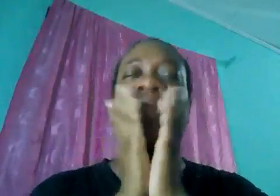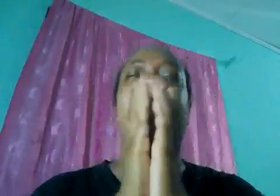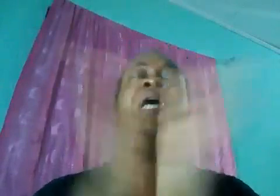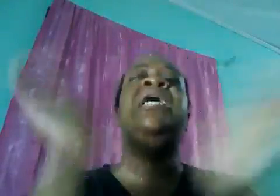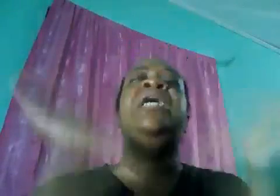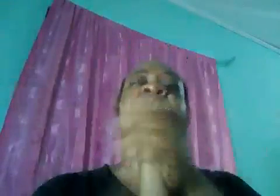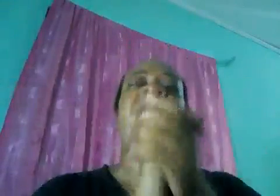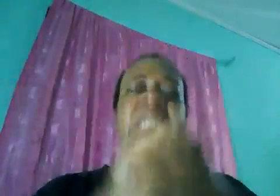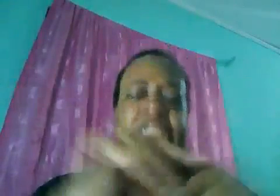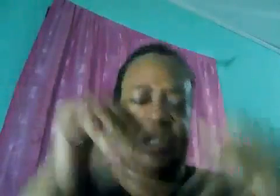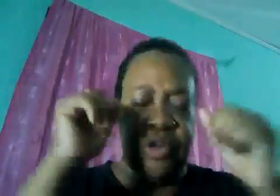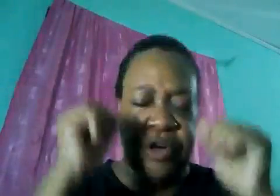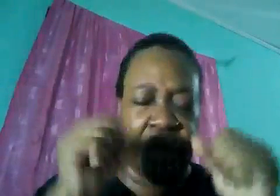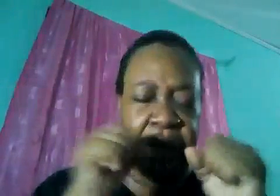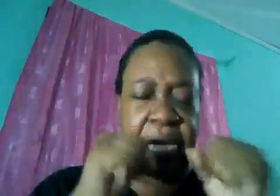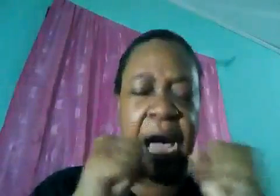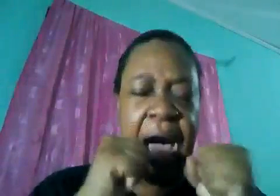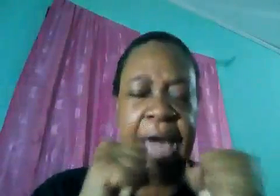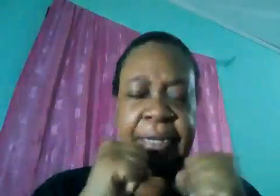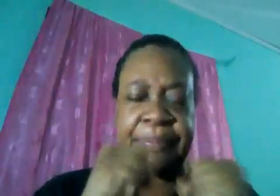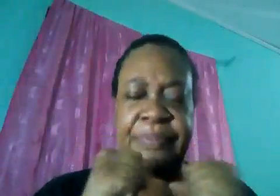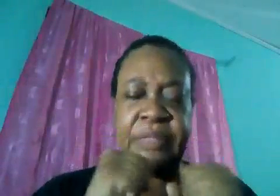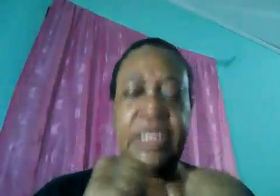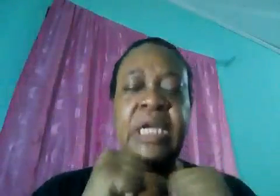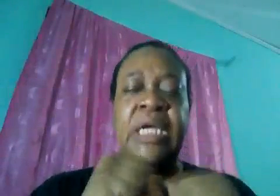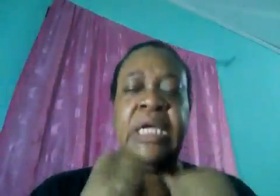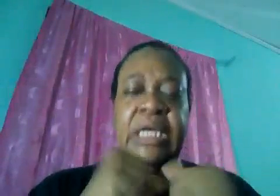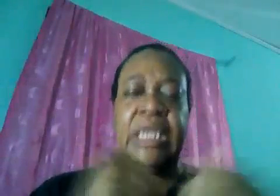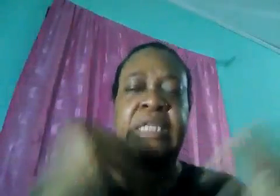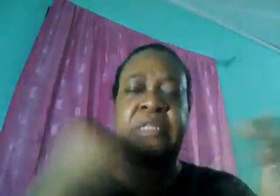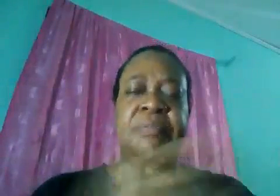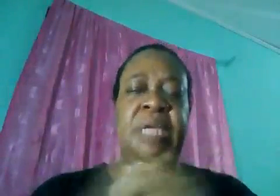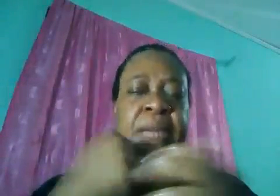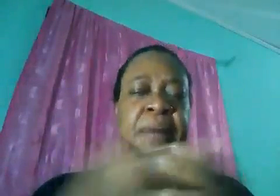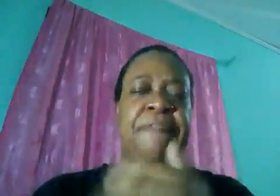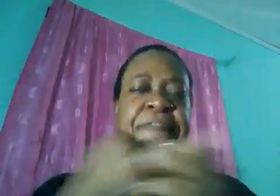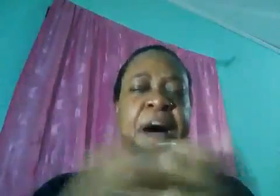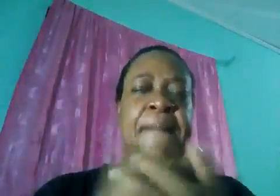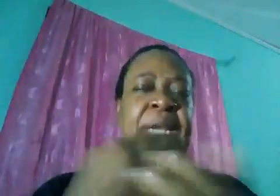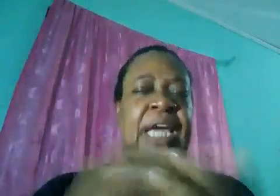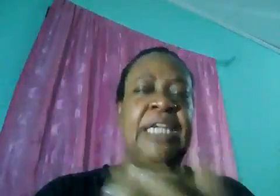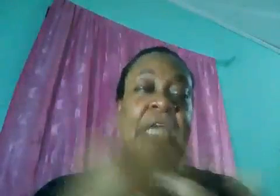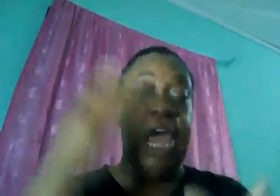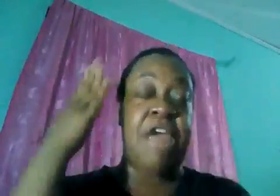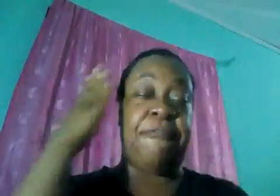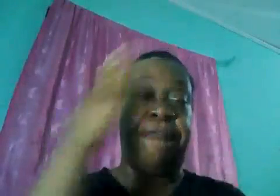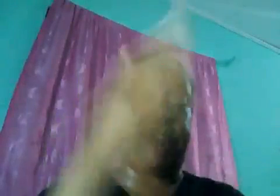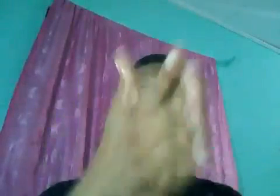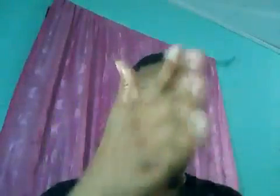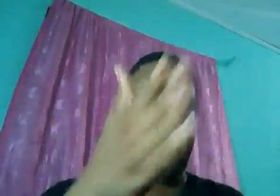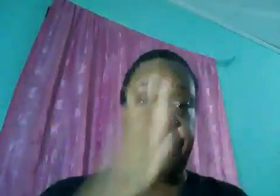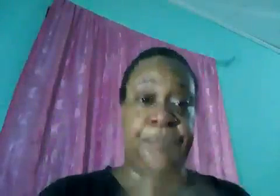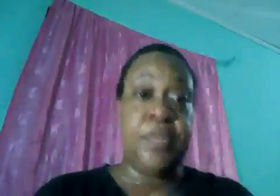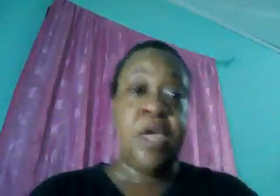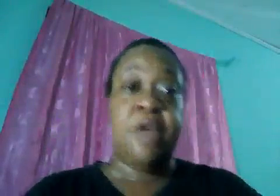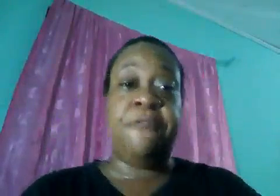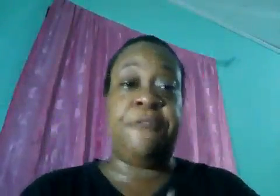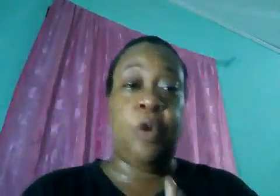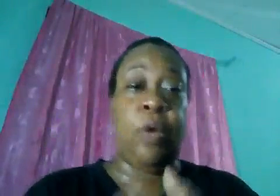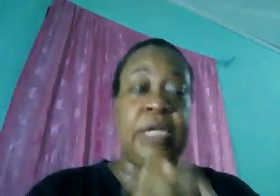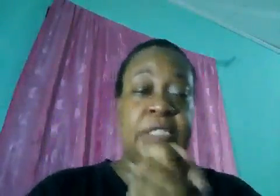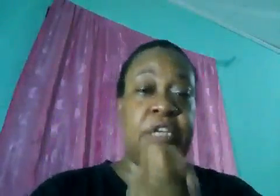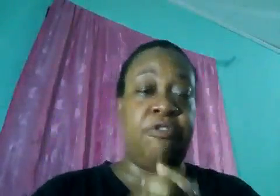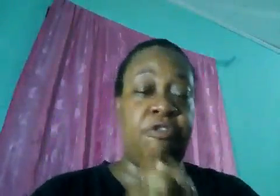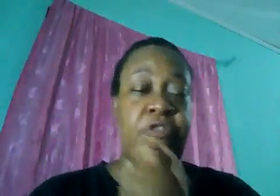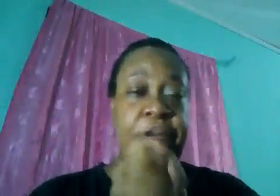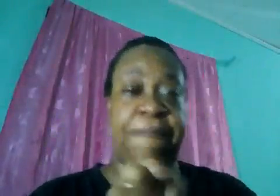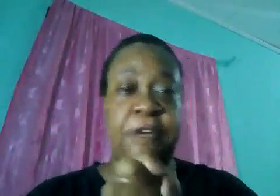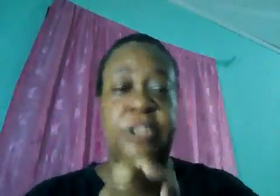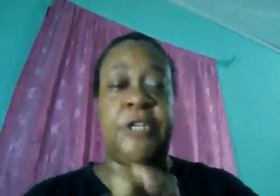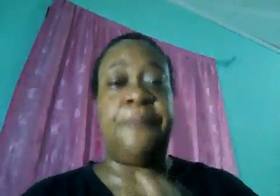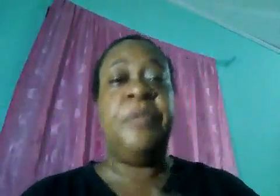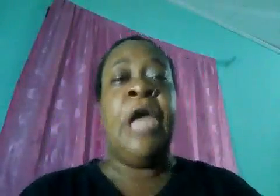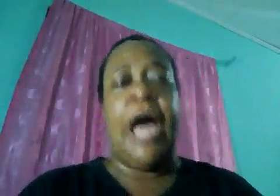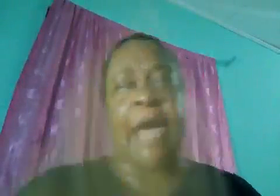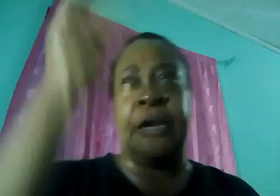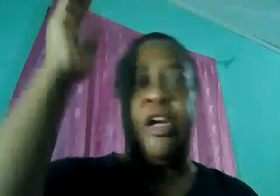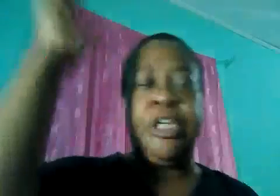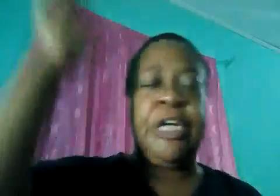The eternal God is me and my family and every viewer's refuge, and underneath are